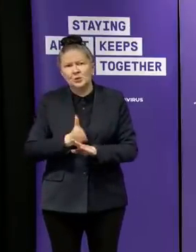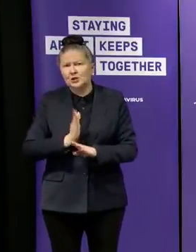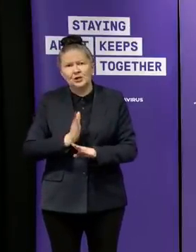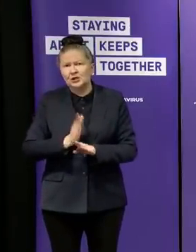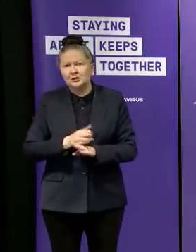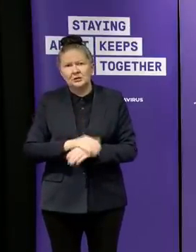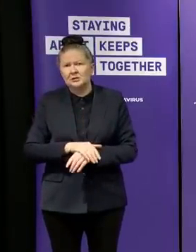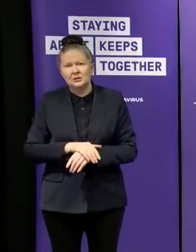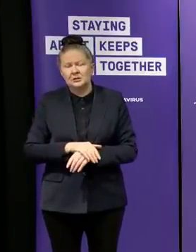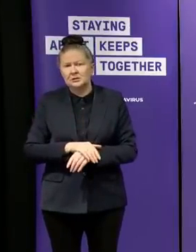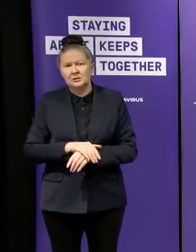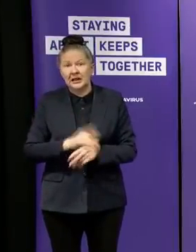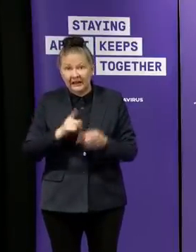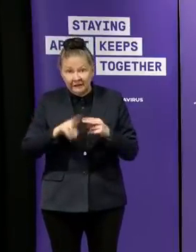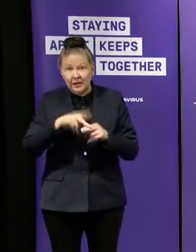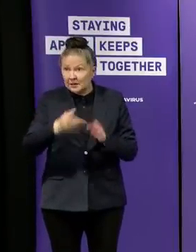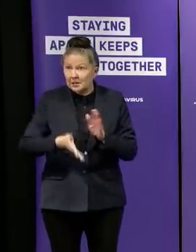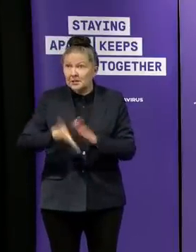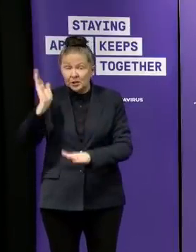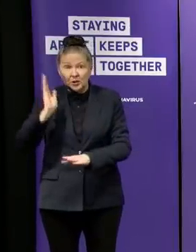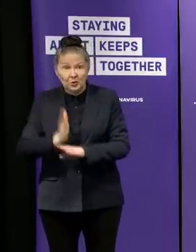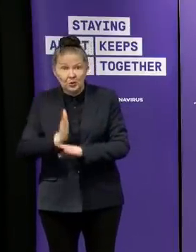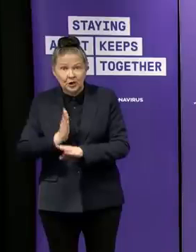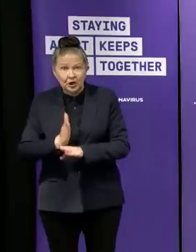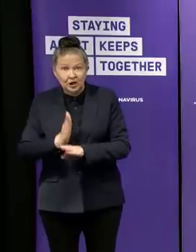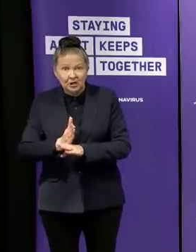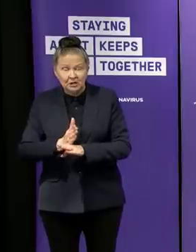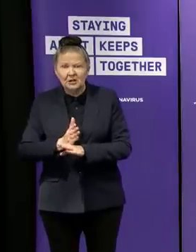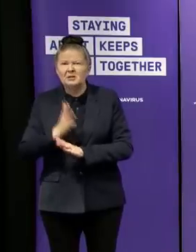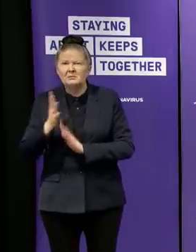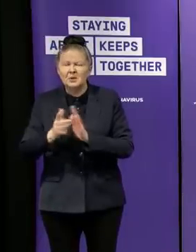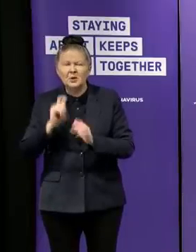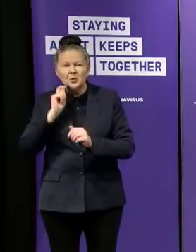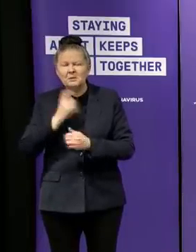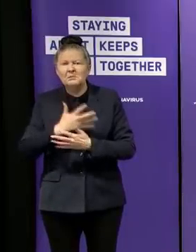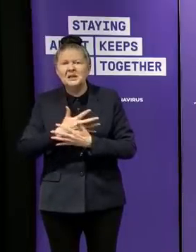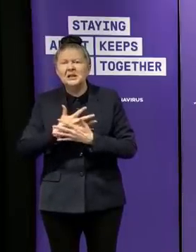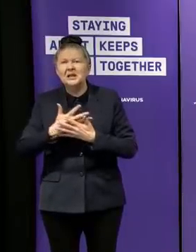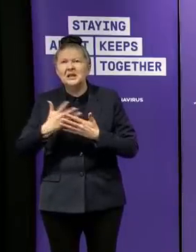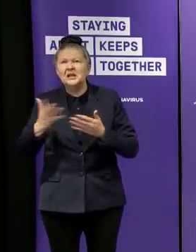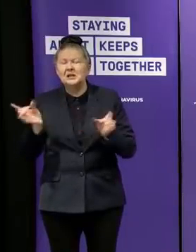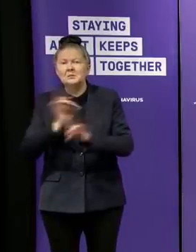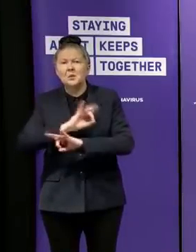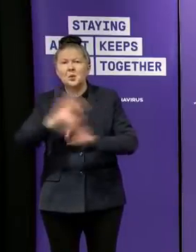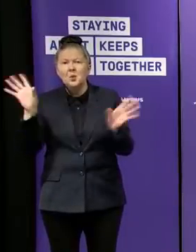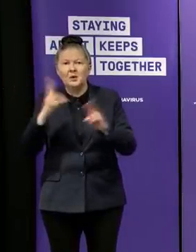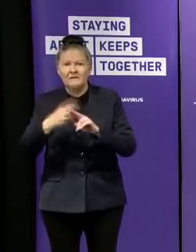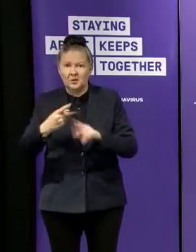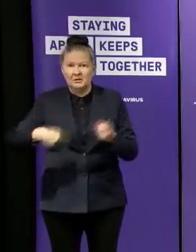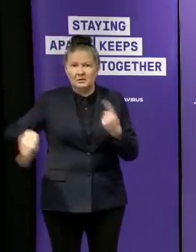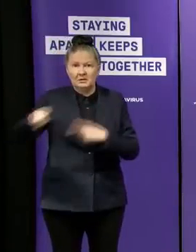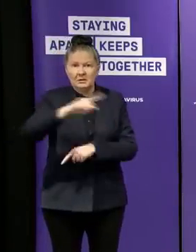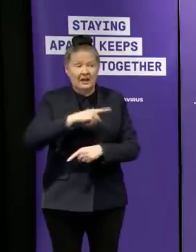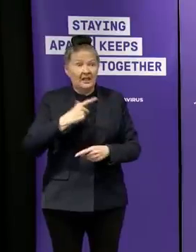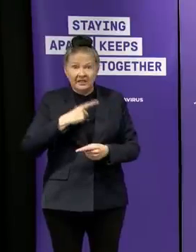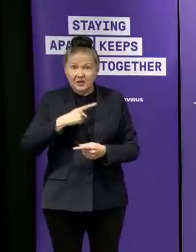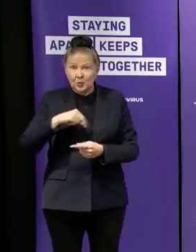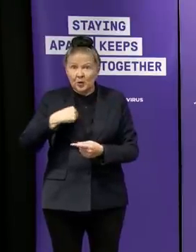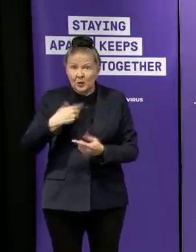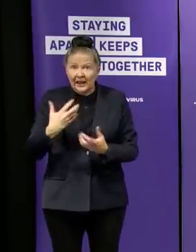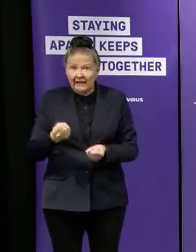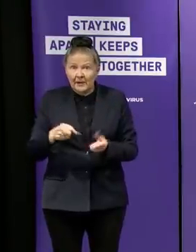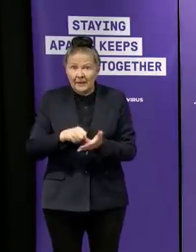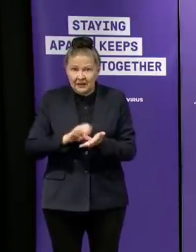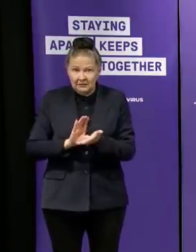they potentially cause very big problems for all of us. And that's why there's a $450 payment while you wait